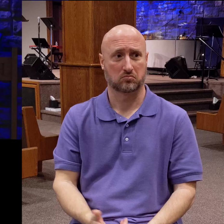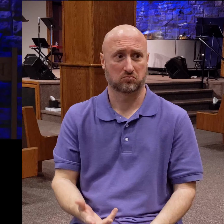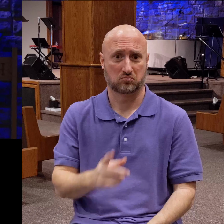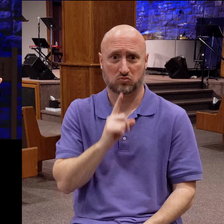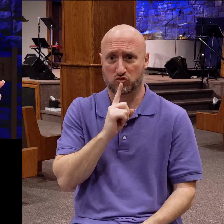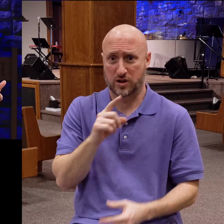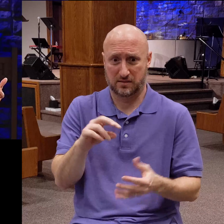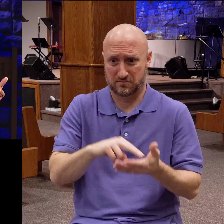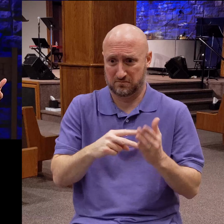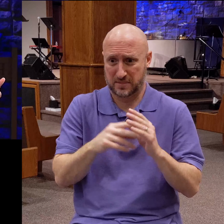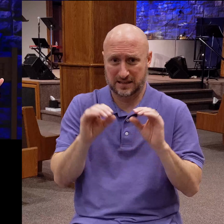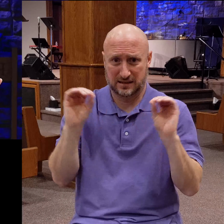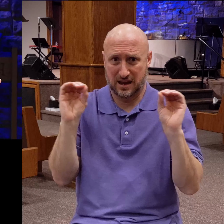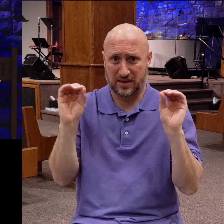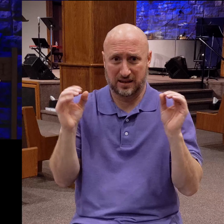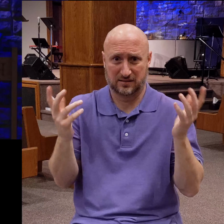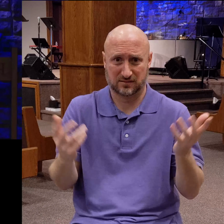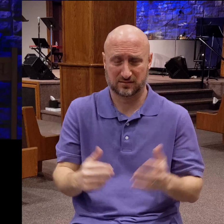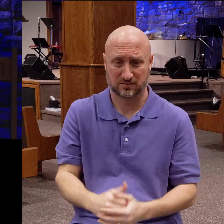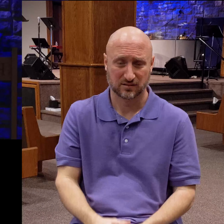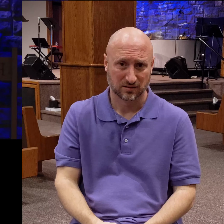It doesn't mean anything.